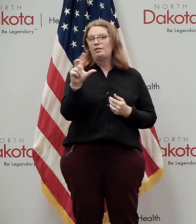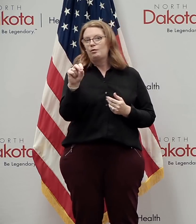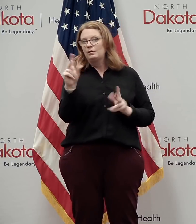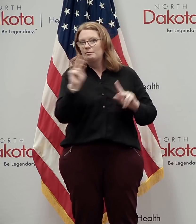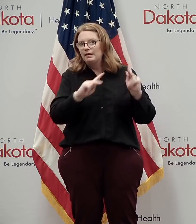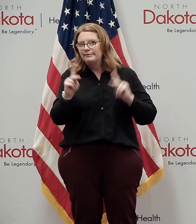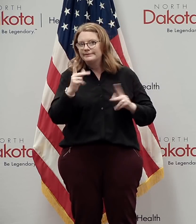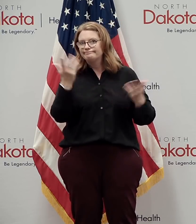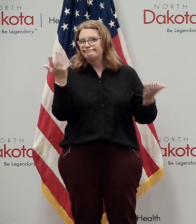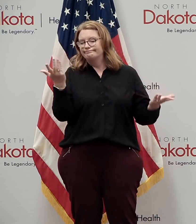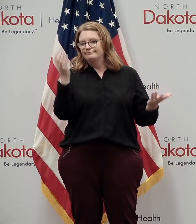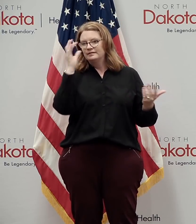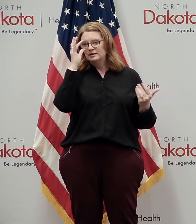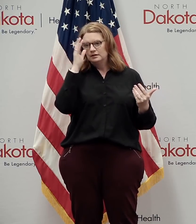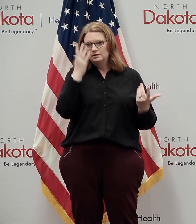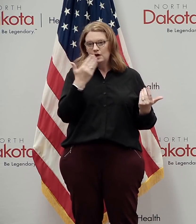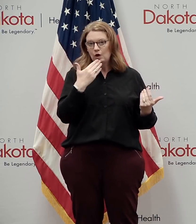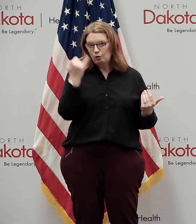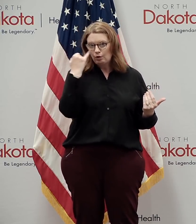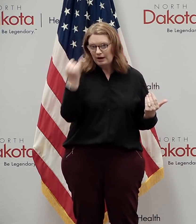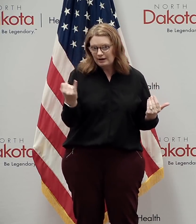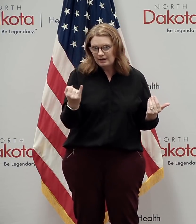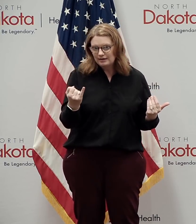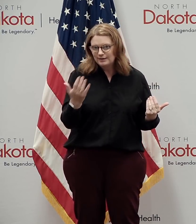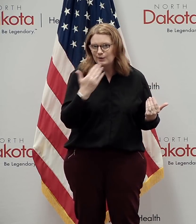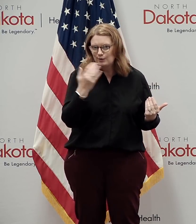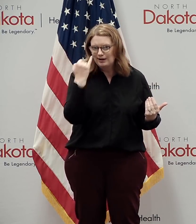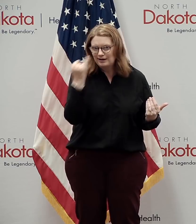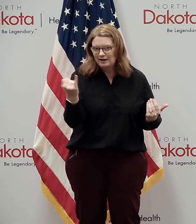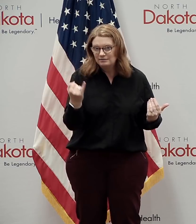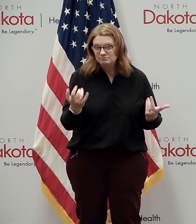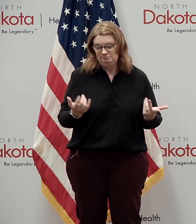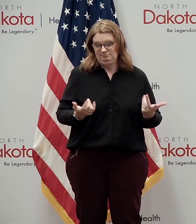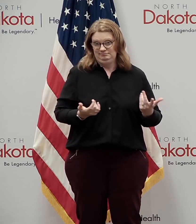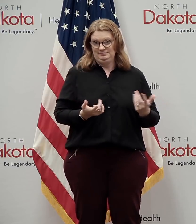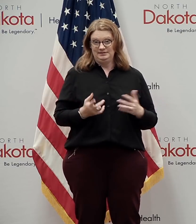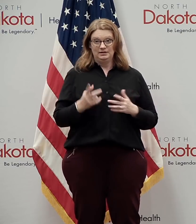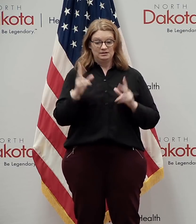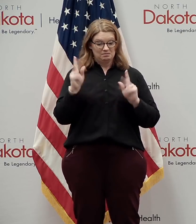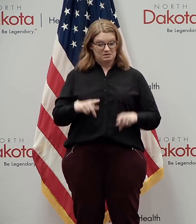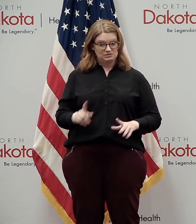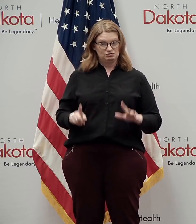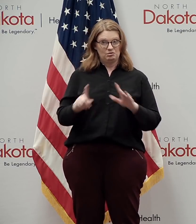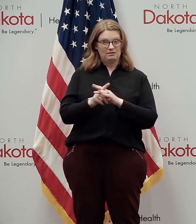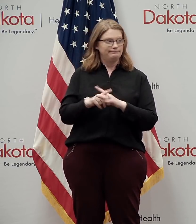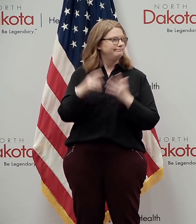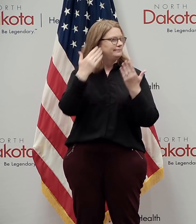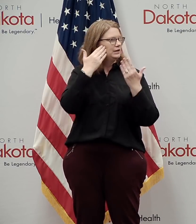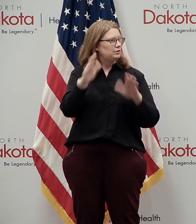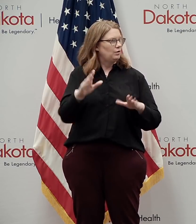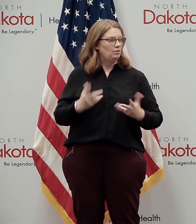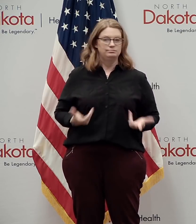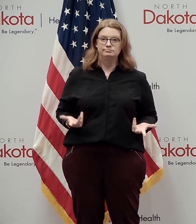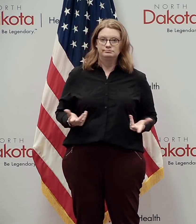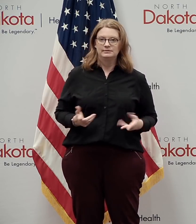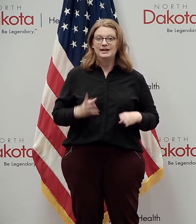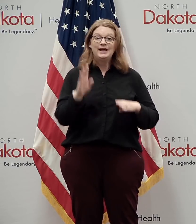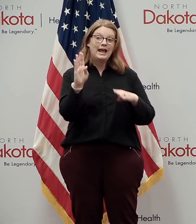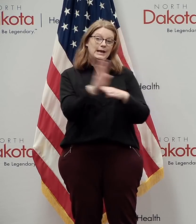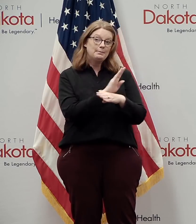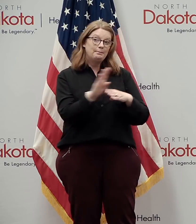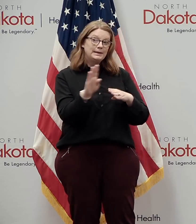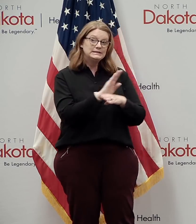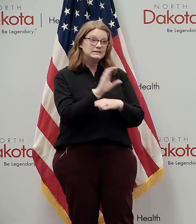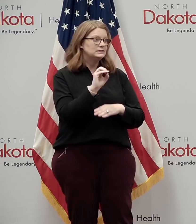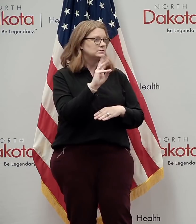seeing. Really good idea, because you don't know who's walking through the door, to be wearing a mask. Business owners, I would think that one of